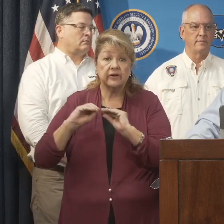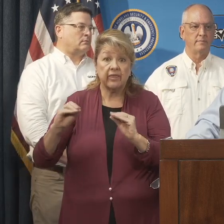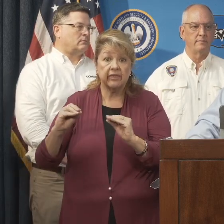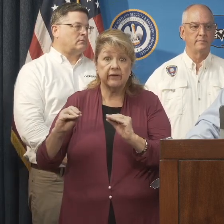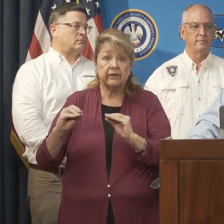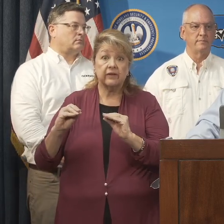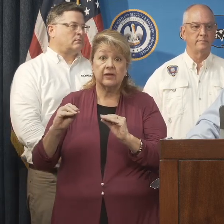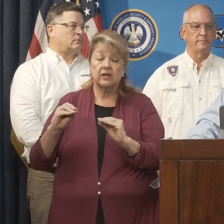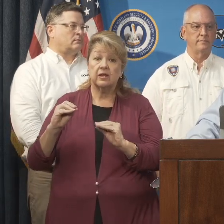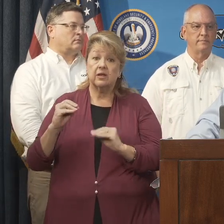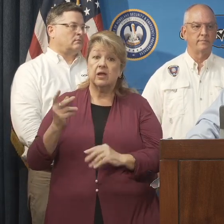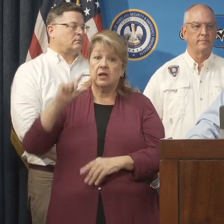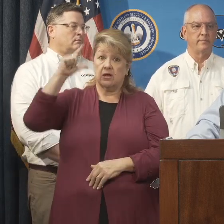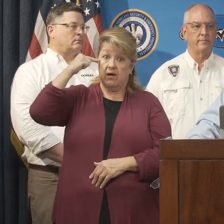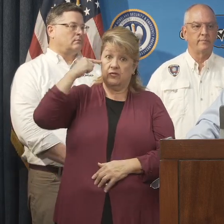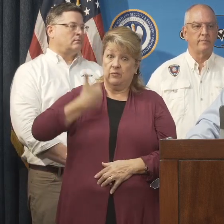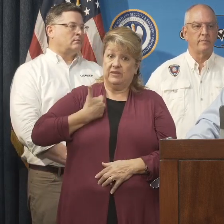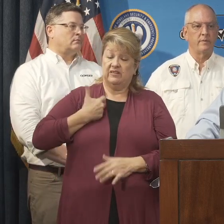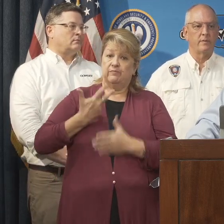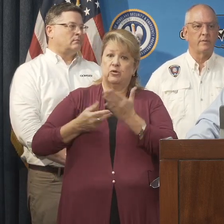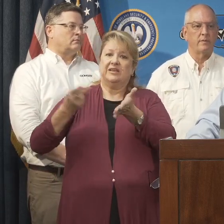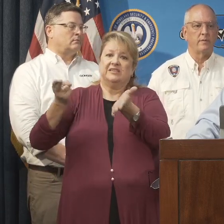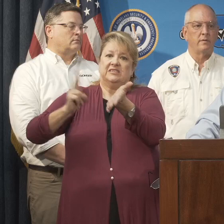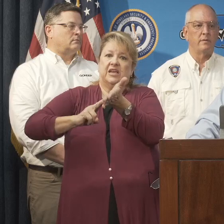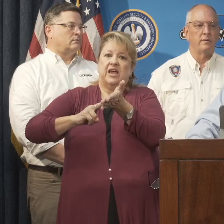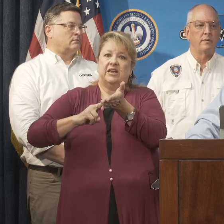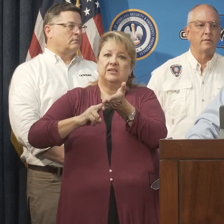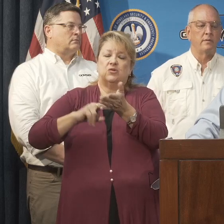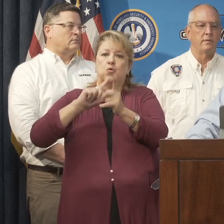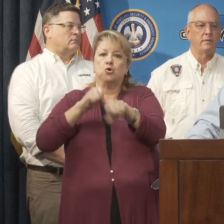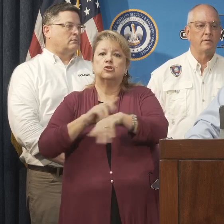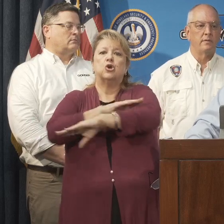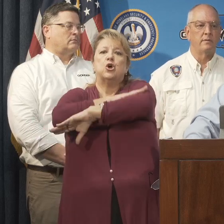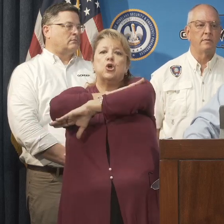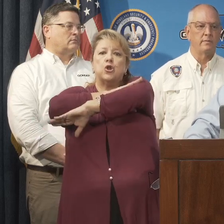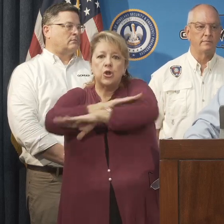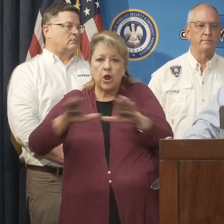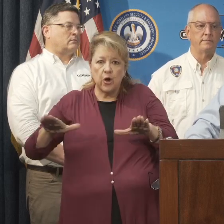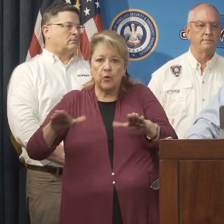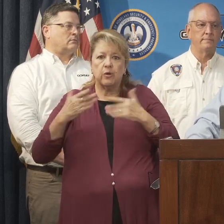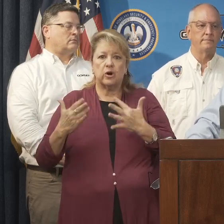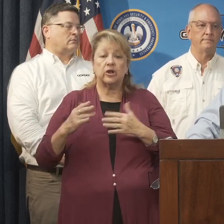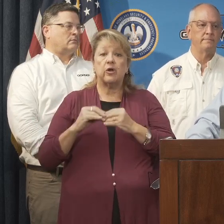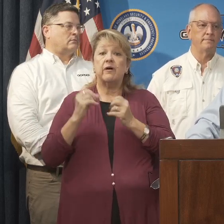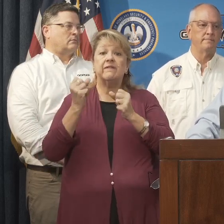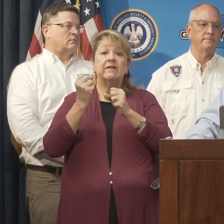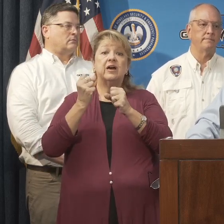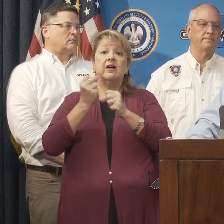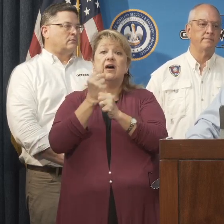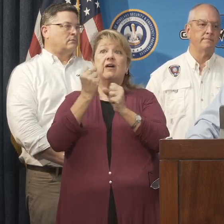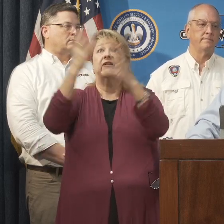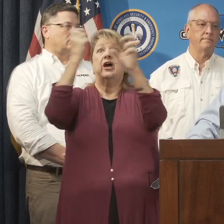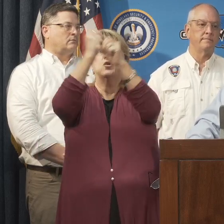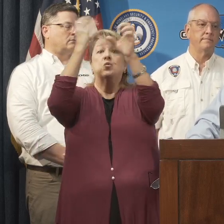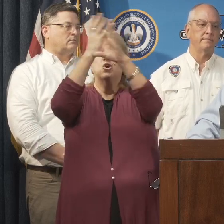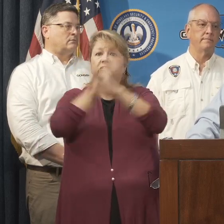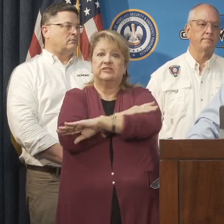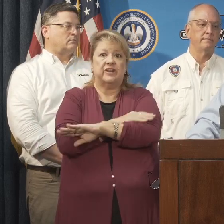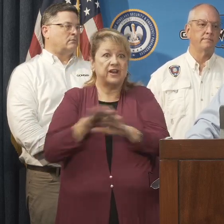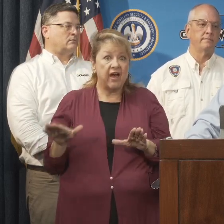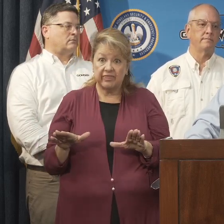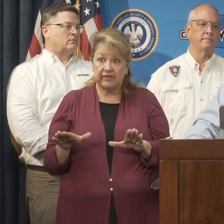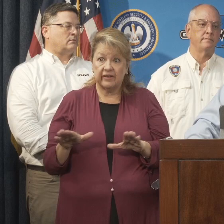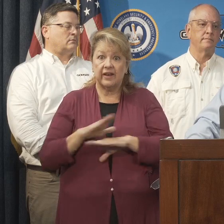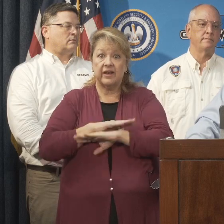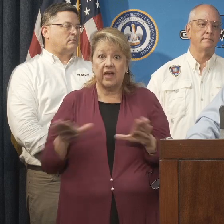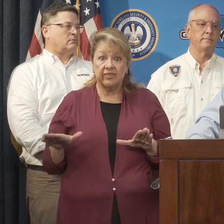both independently signed executive orders burning of any kind. No fireworks displays, nothing. And the reason, he